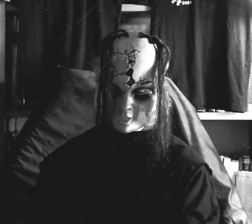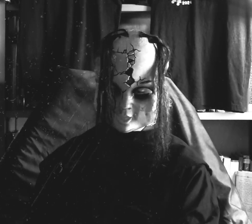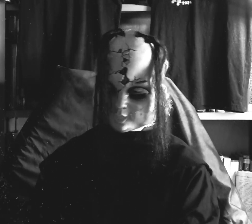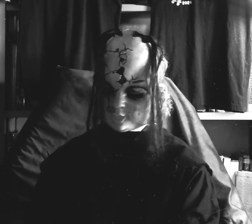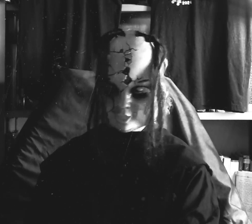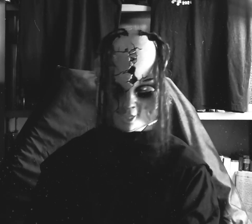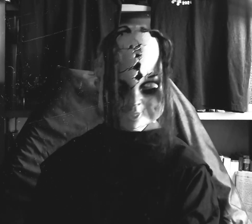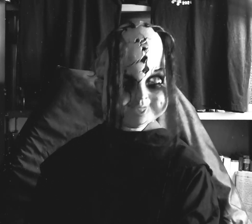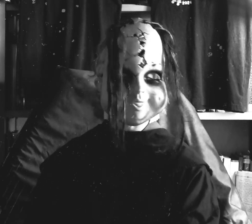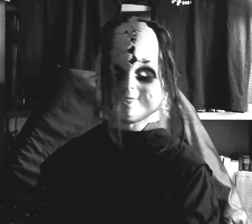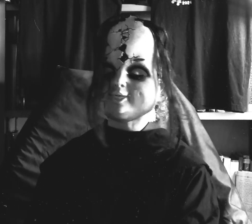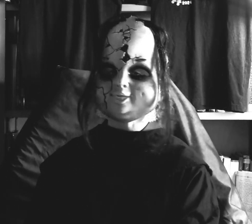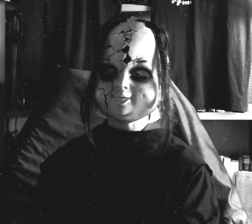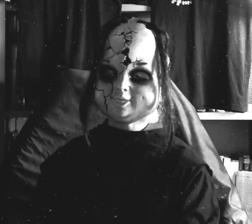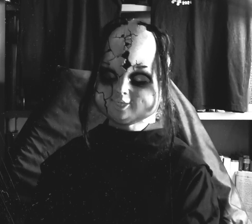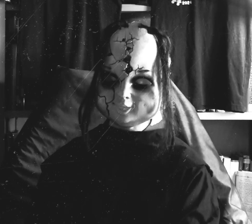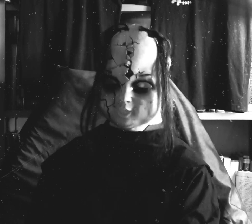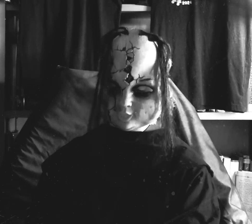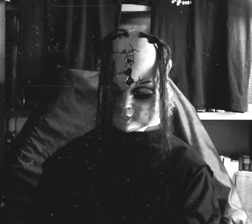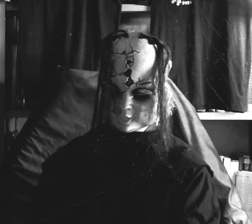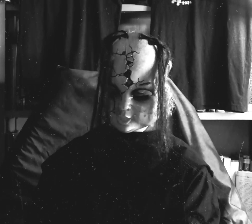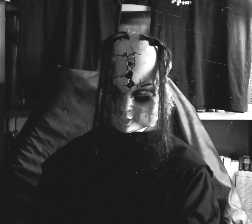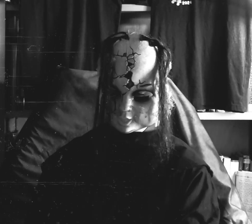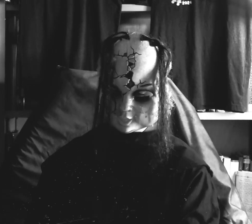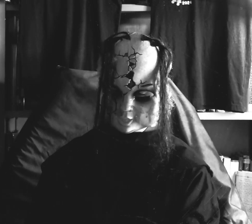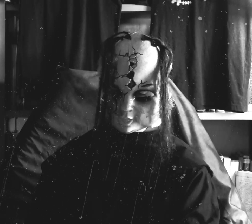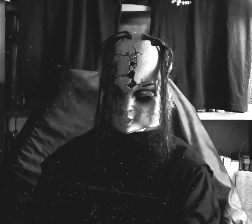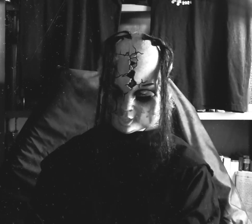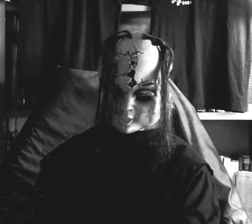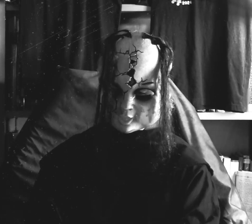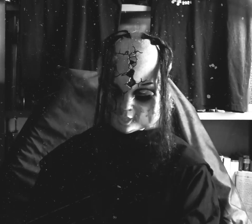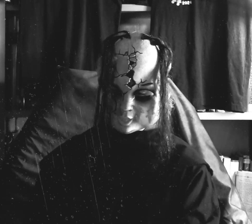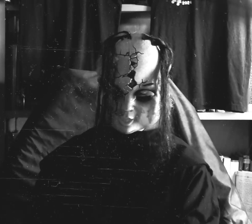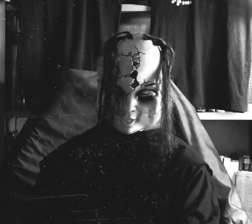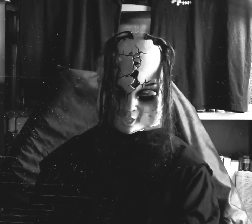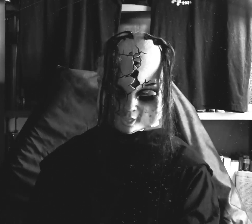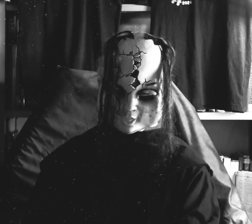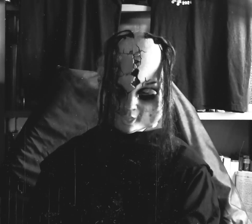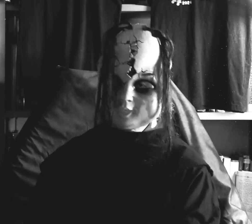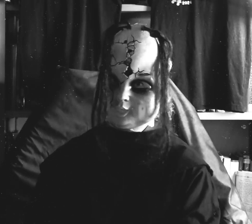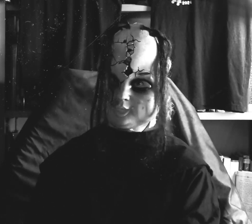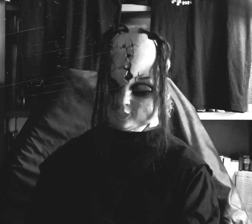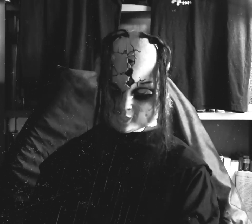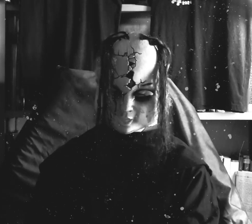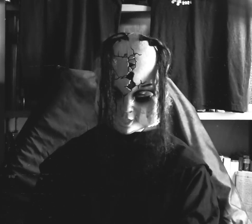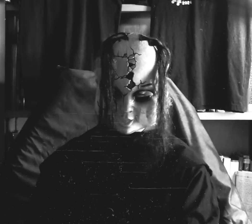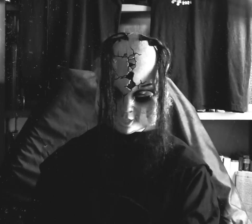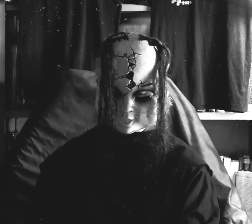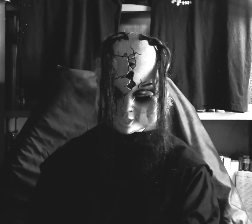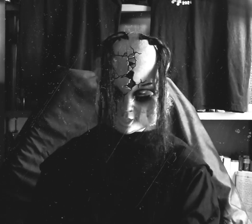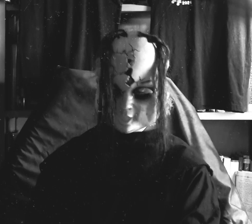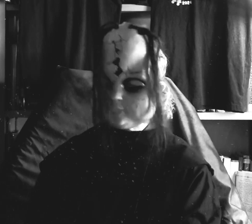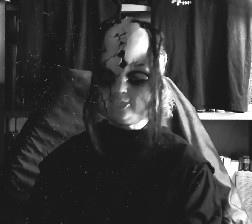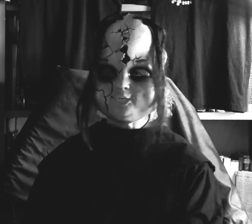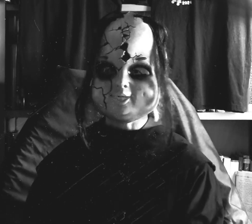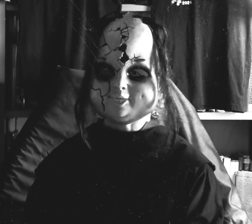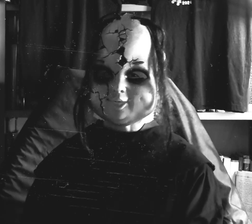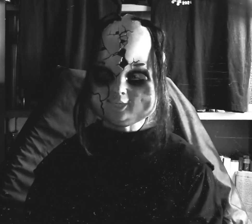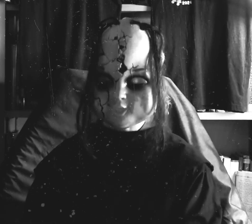She refused all his costly gifts. The young man fell for her tricks. That haughty girl,